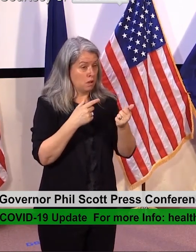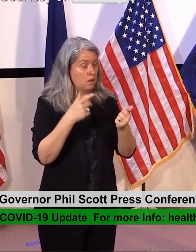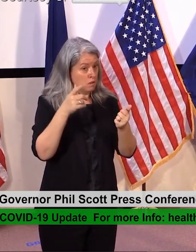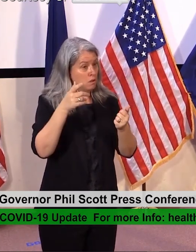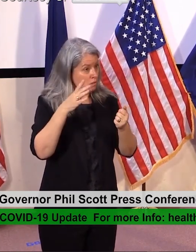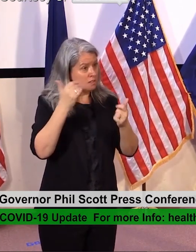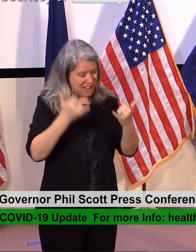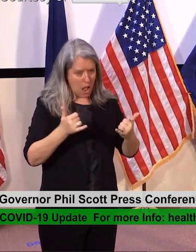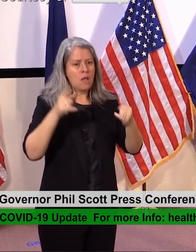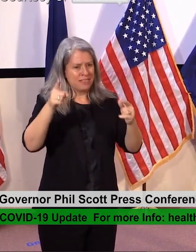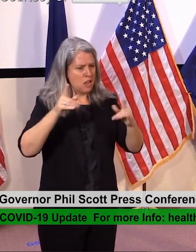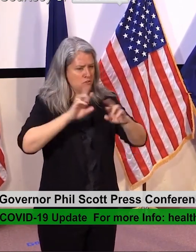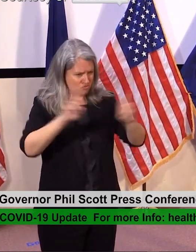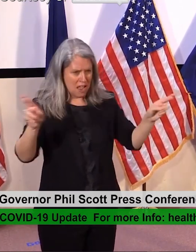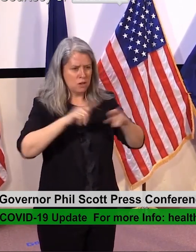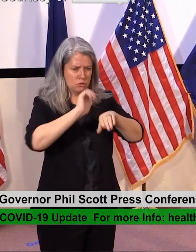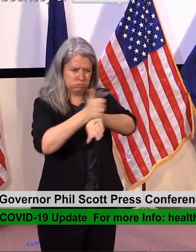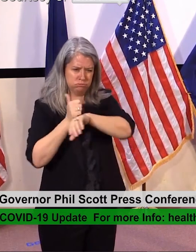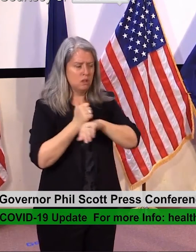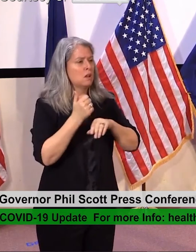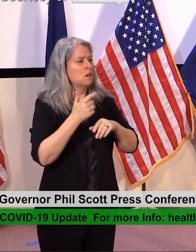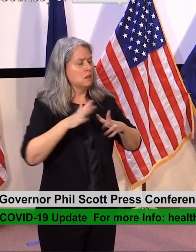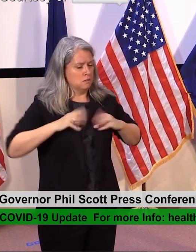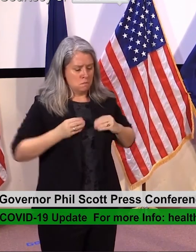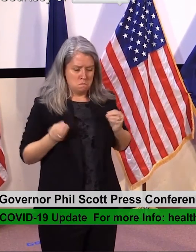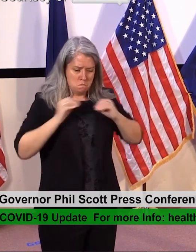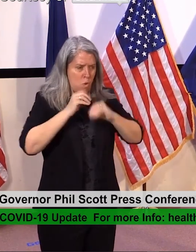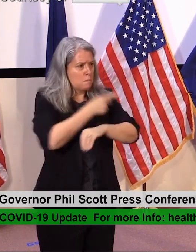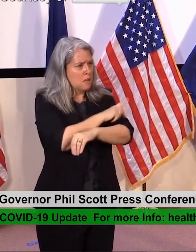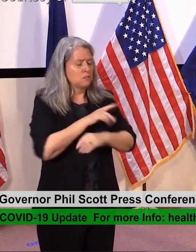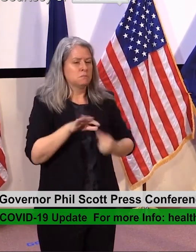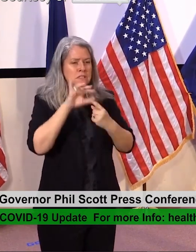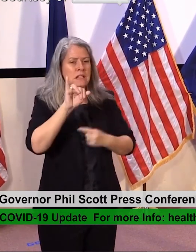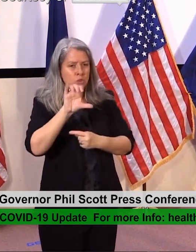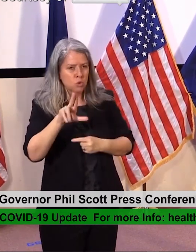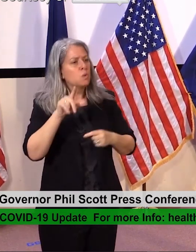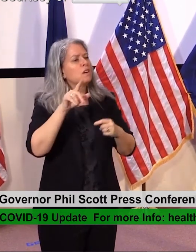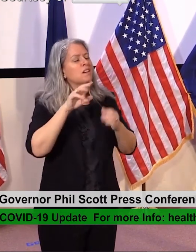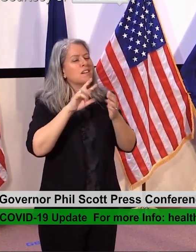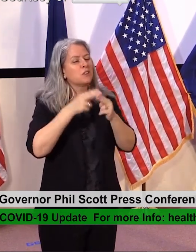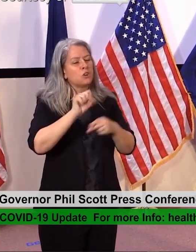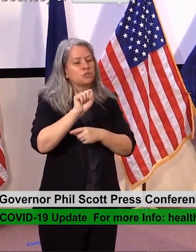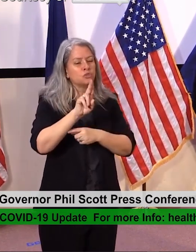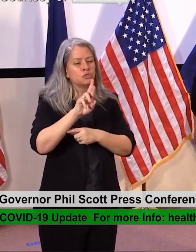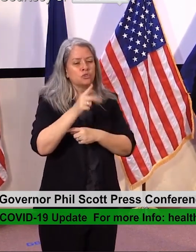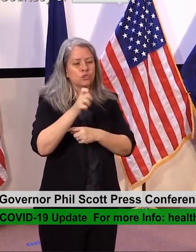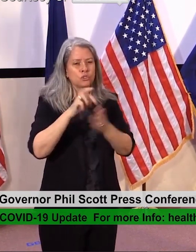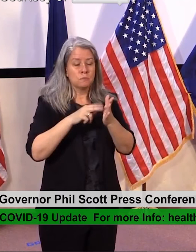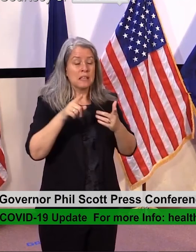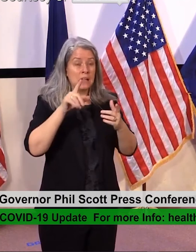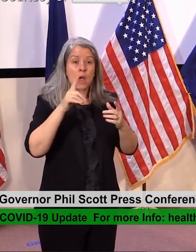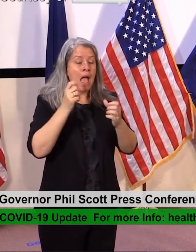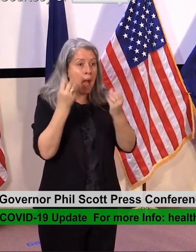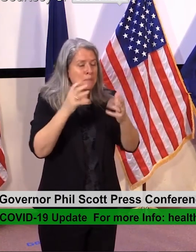surge their capacity to take more patients, especially ICU and those types of operations